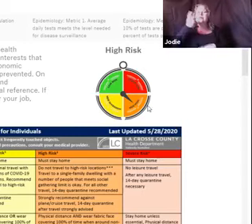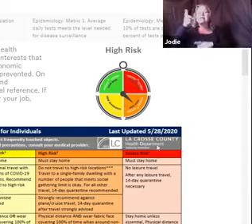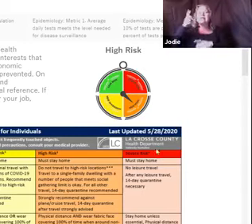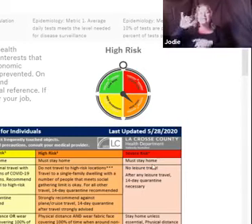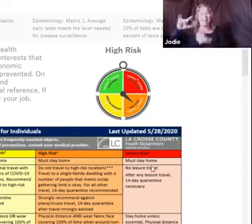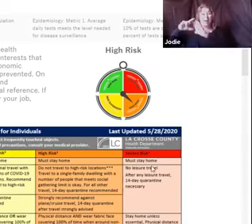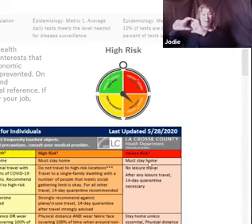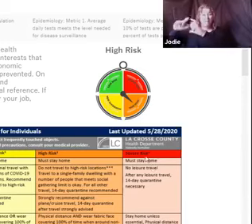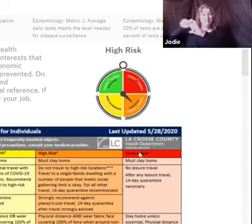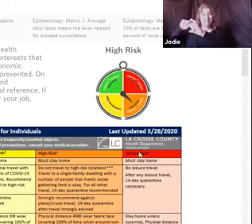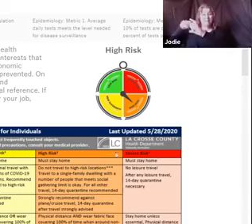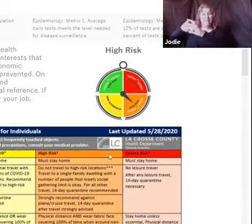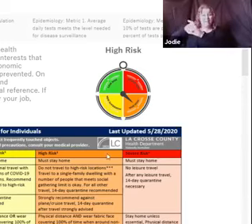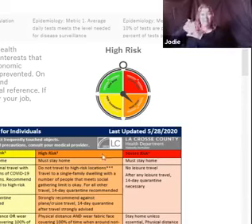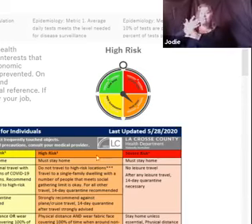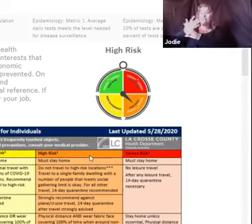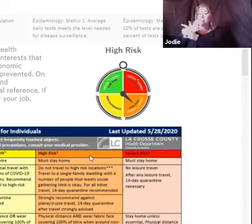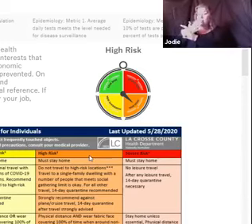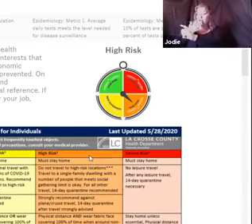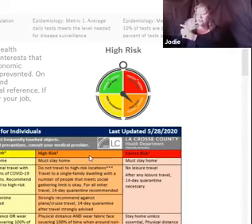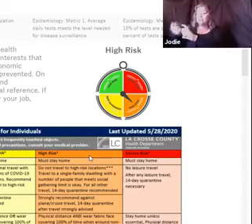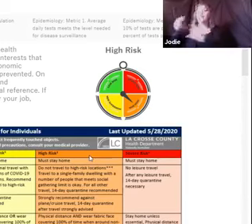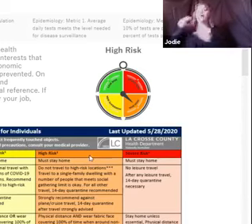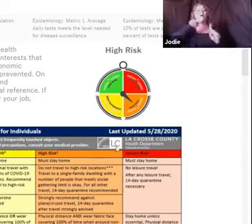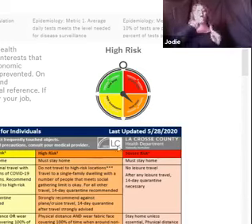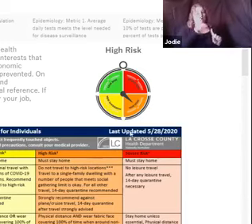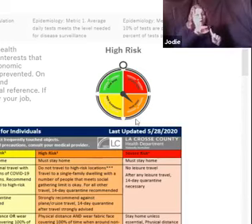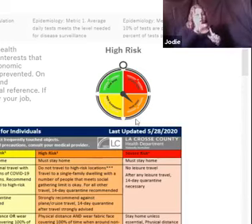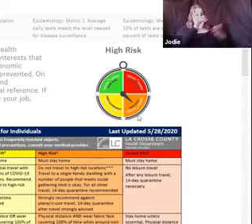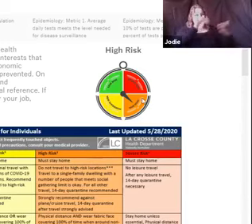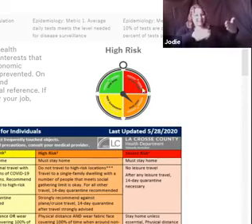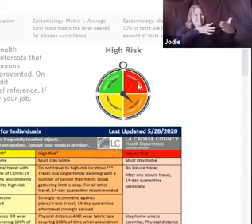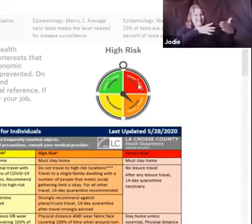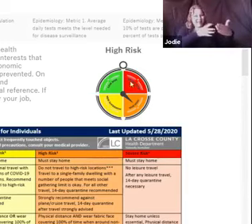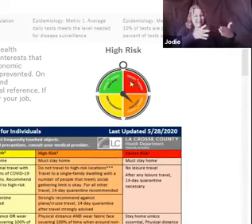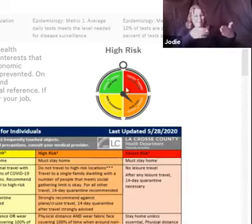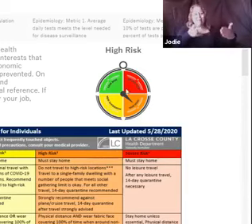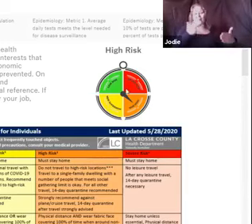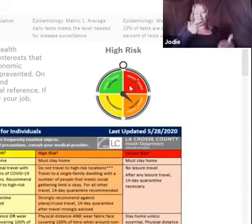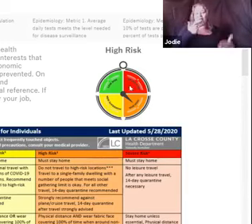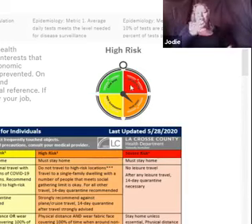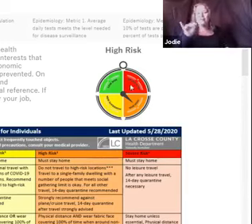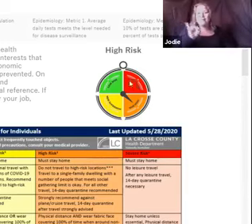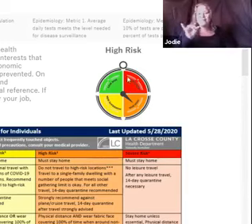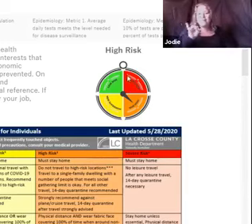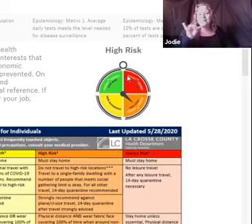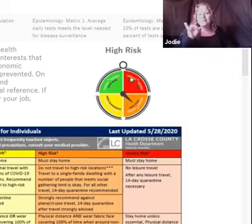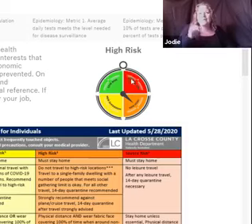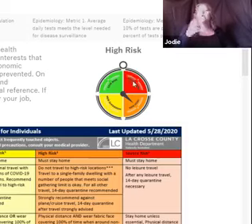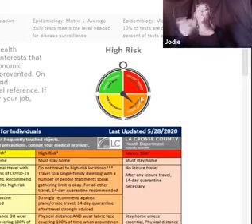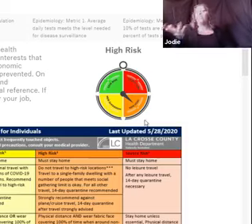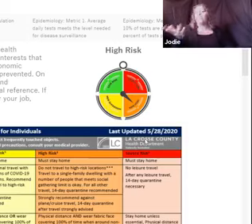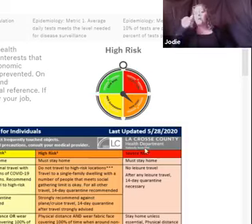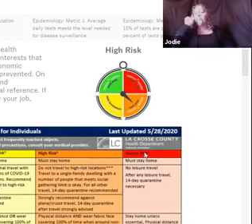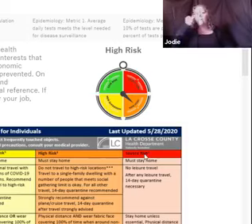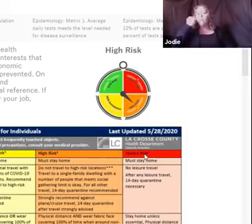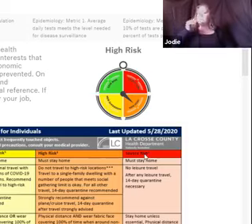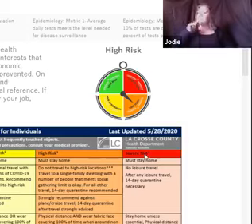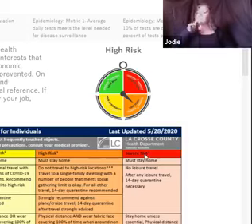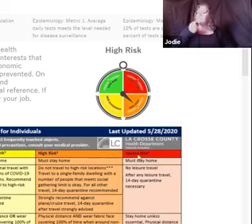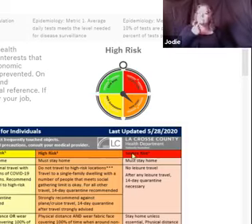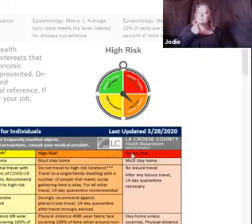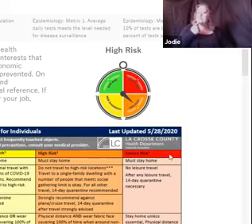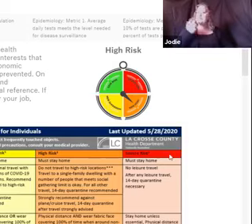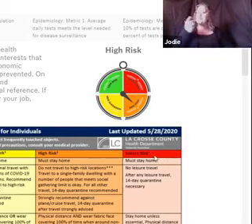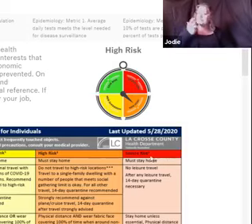risk, the table is designed to have the same colors. So if we were in severe risk and it was red, you